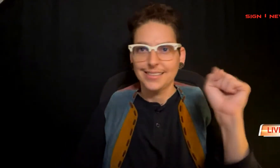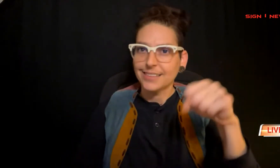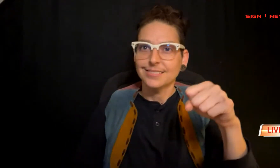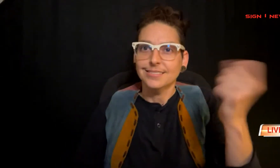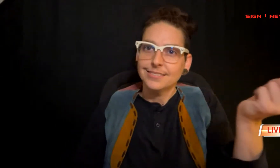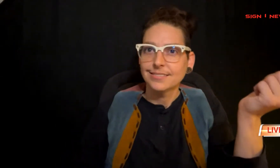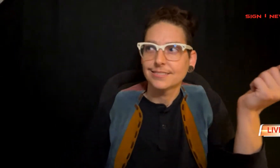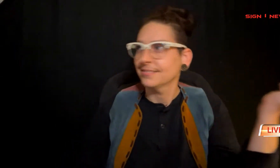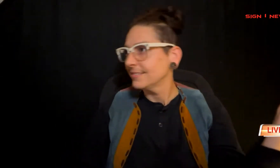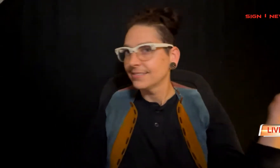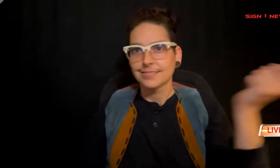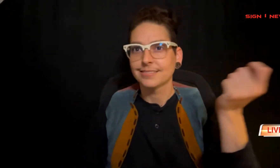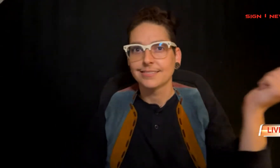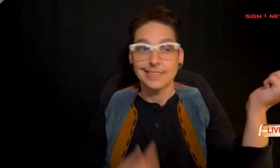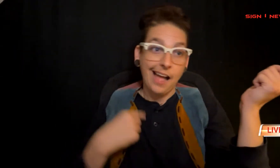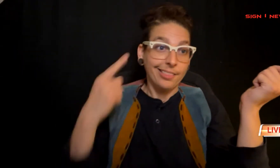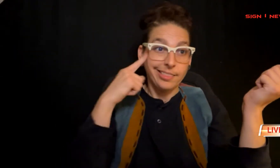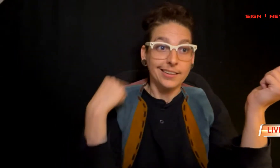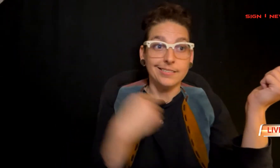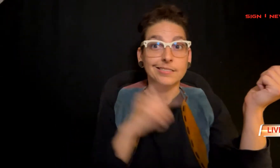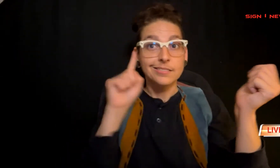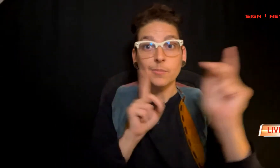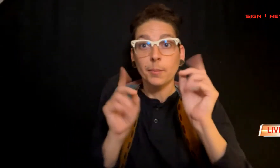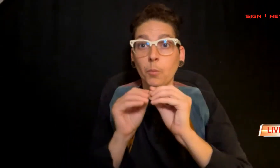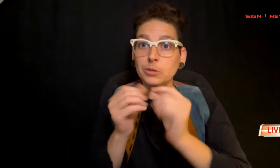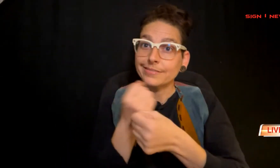It was about deaf survival and survivors.